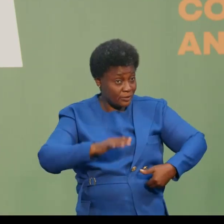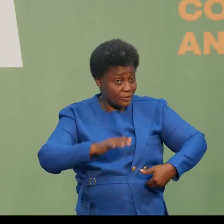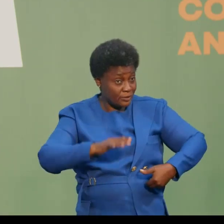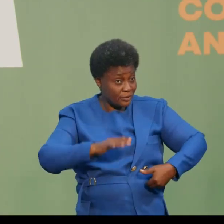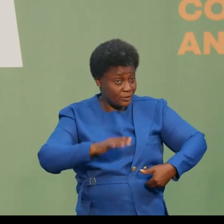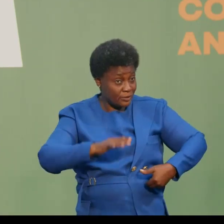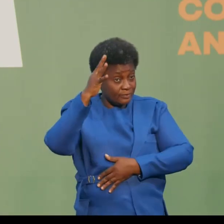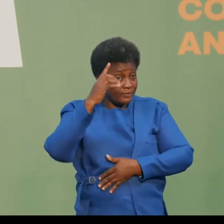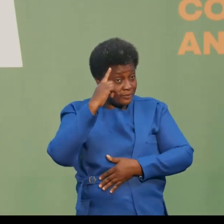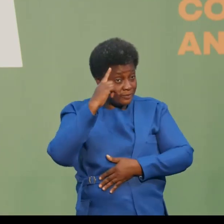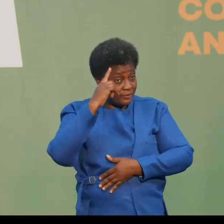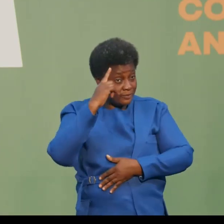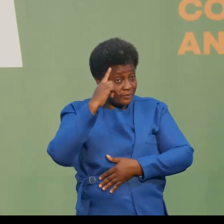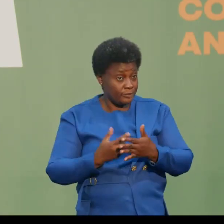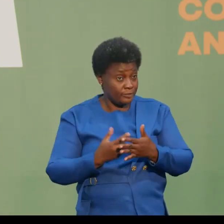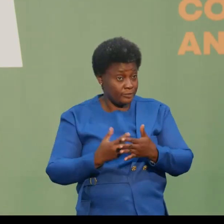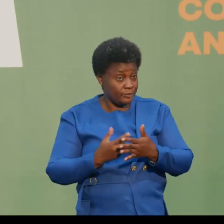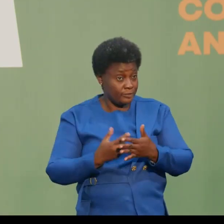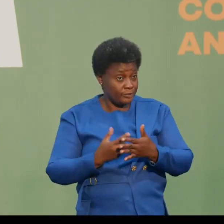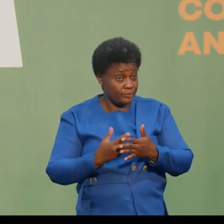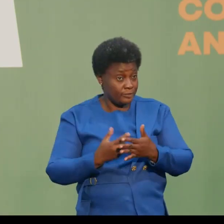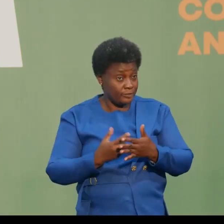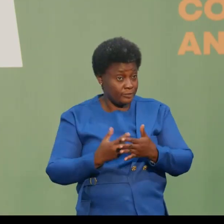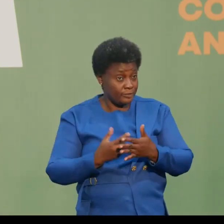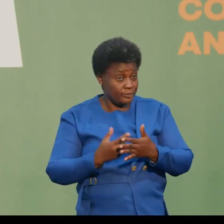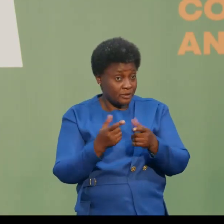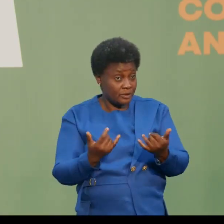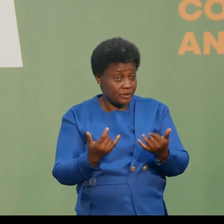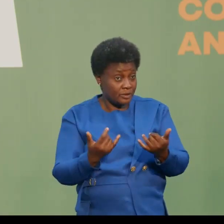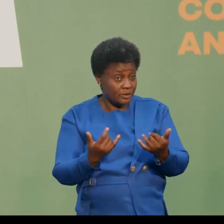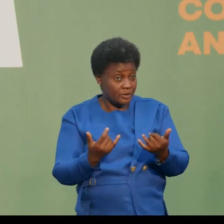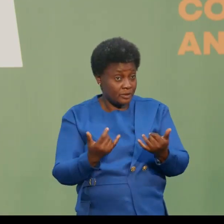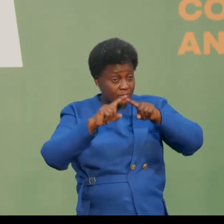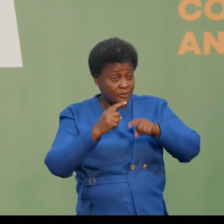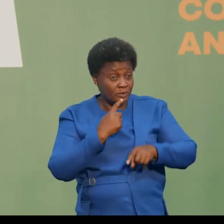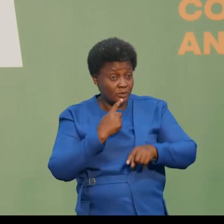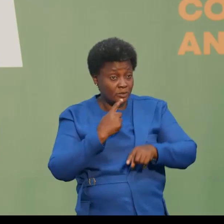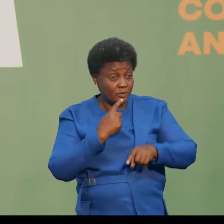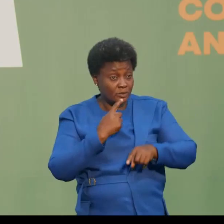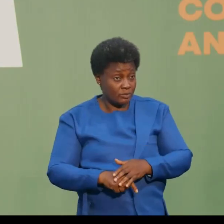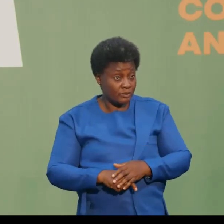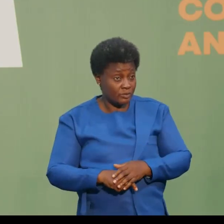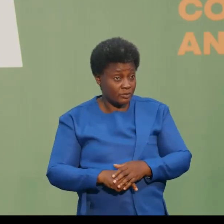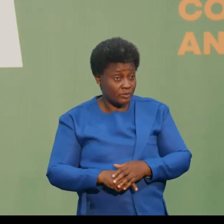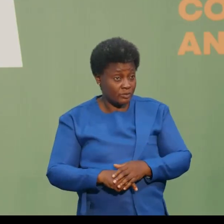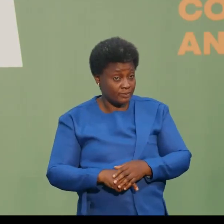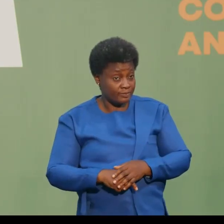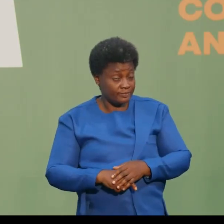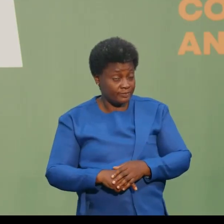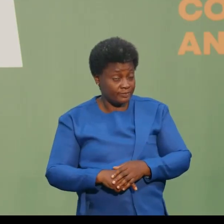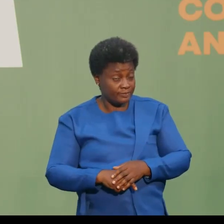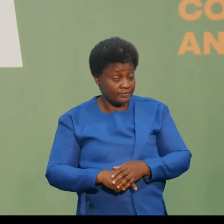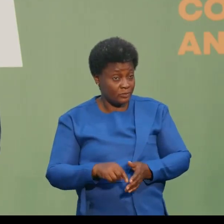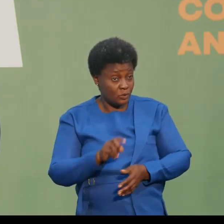innovating for renewal. And she's President of REAJIR, RAJ+ in West